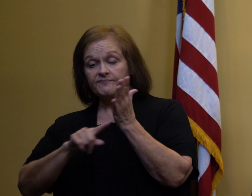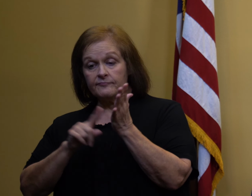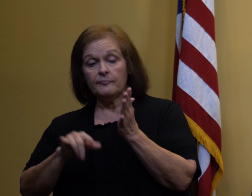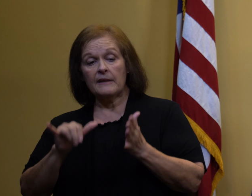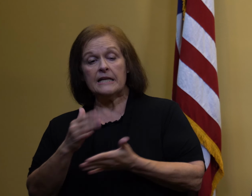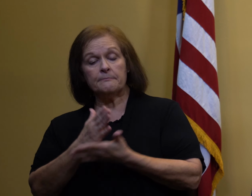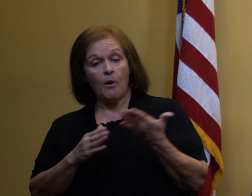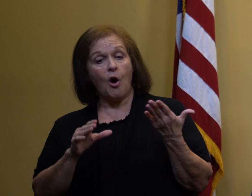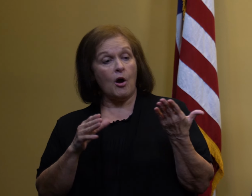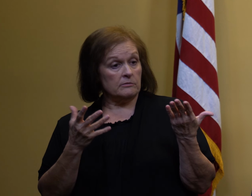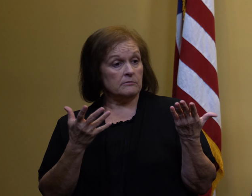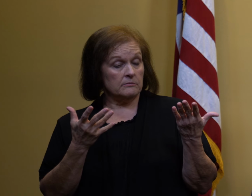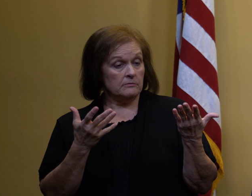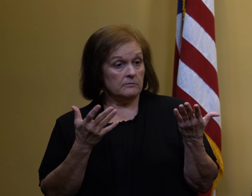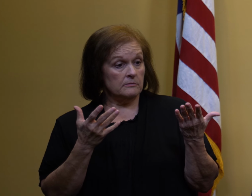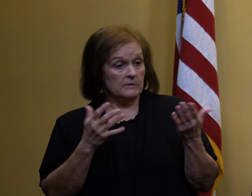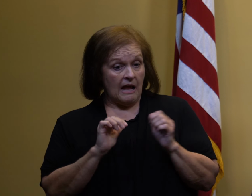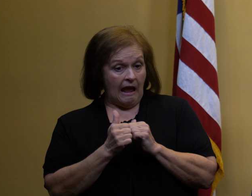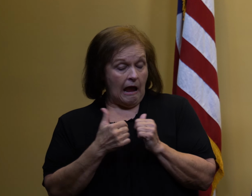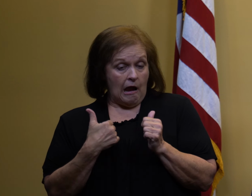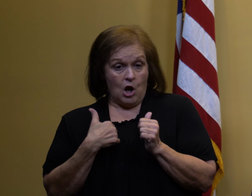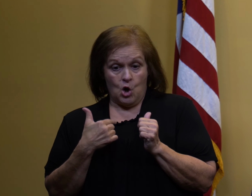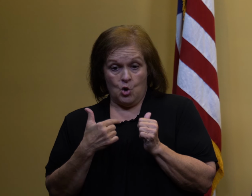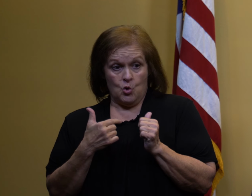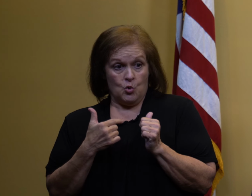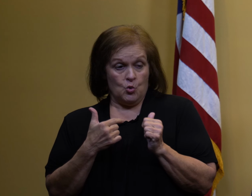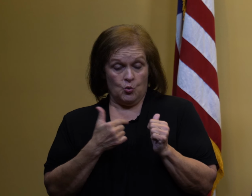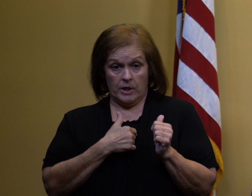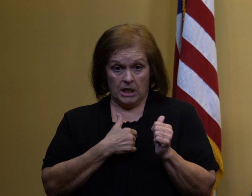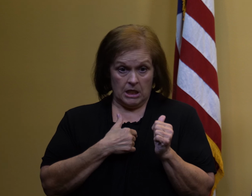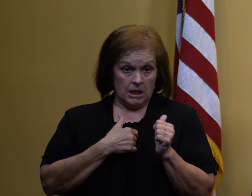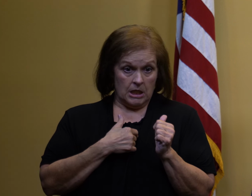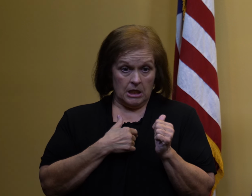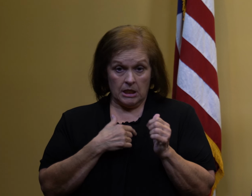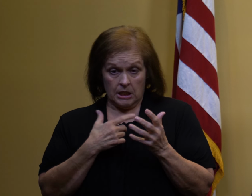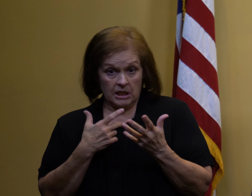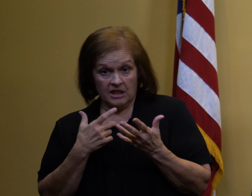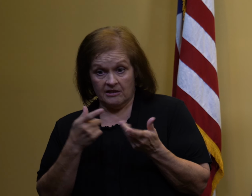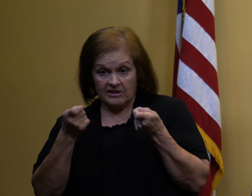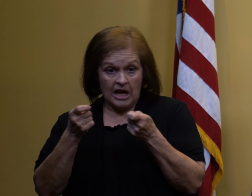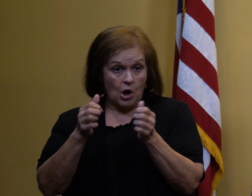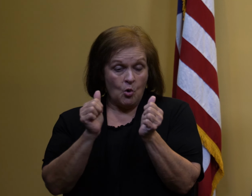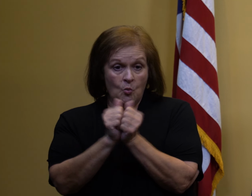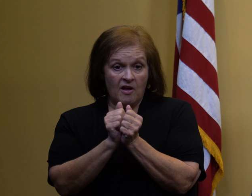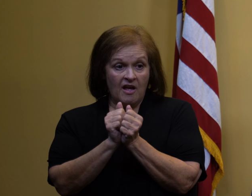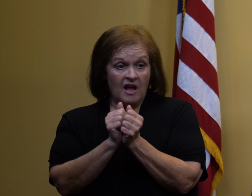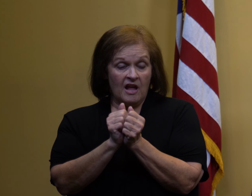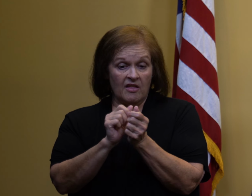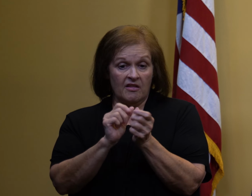also a part of how we address and mitigate ourselves from climate change, the impacts of climate